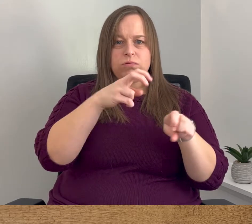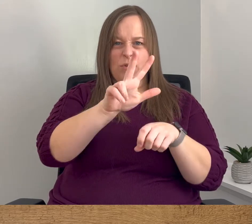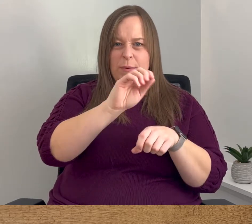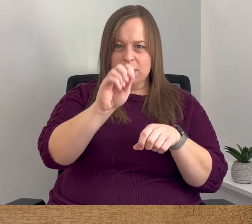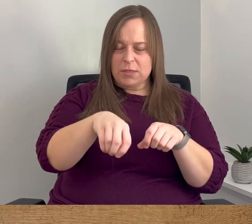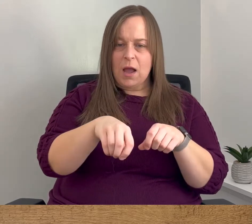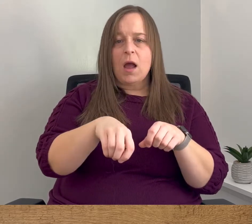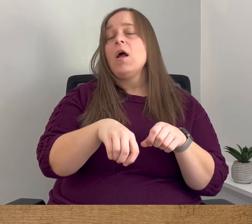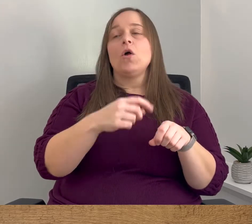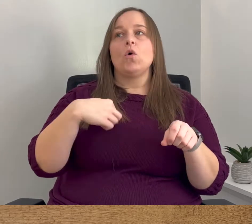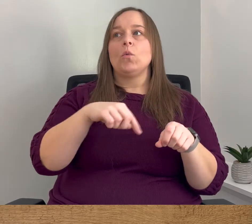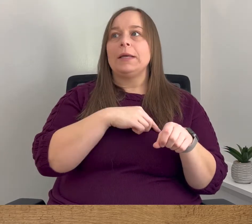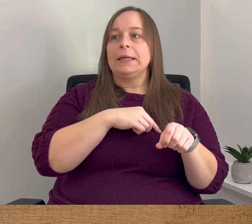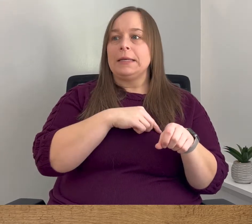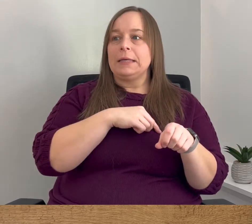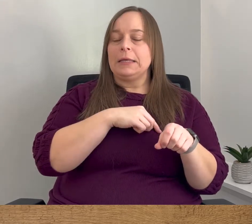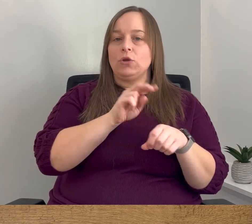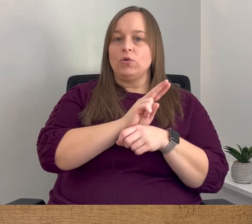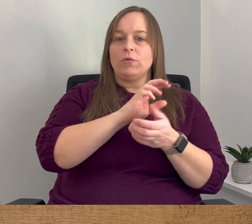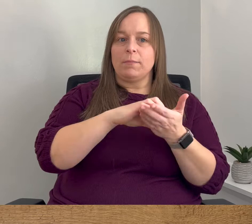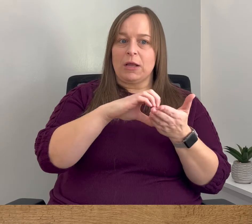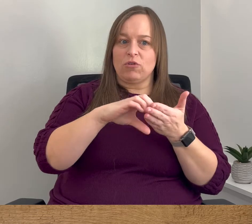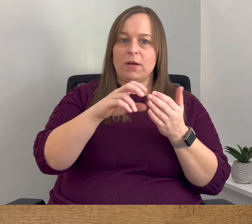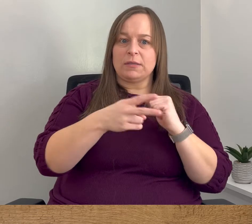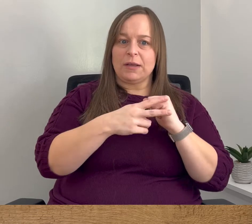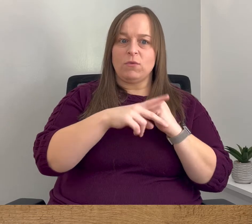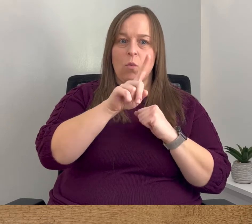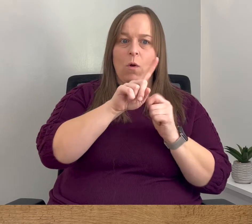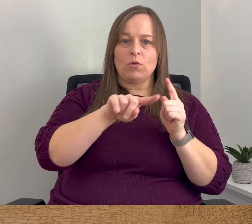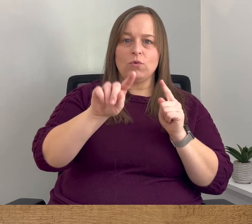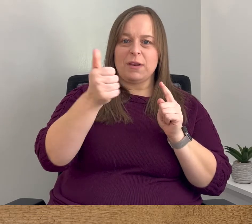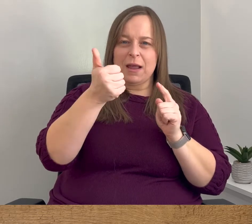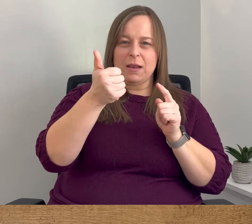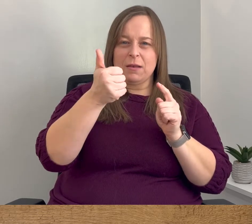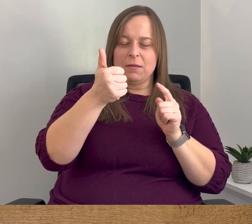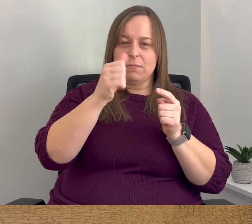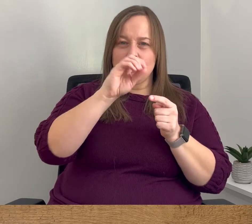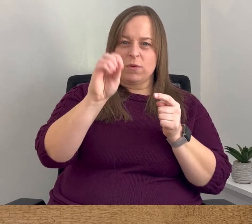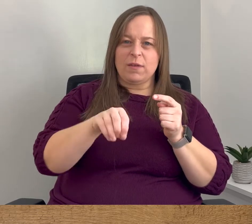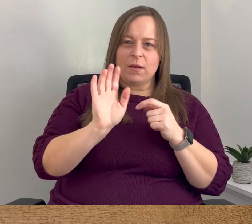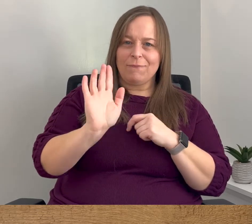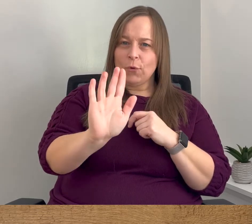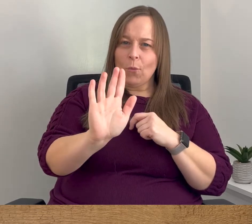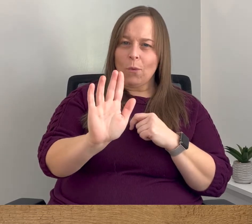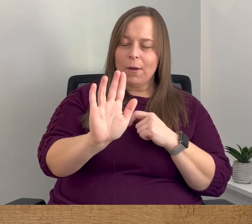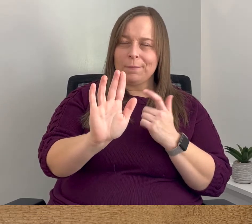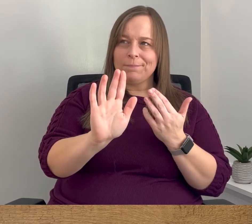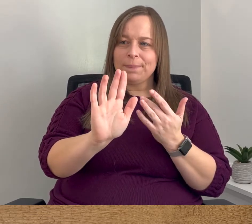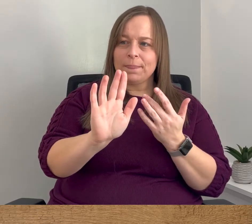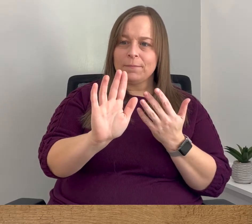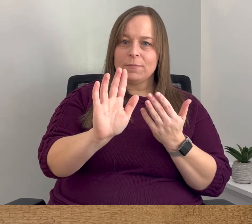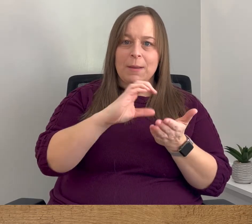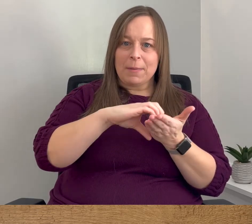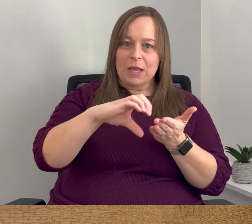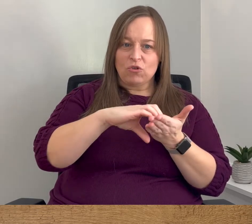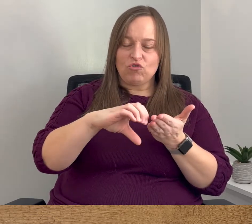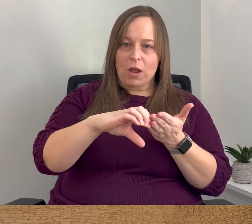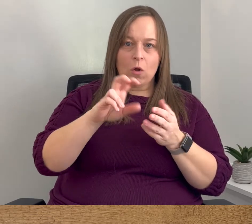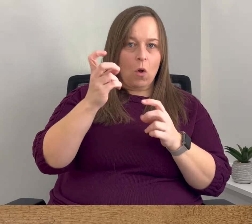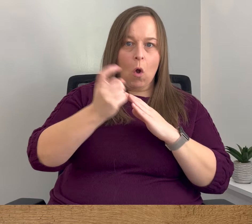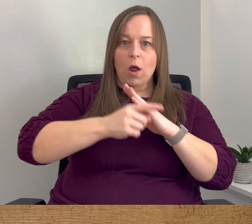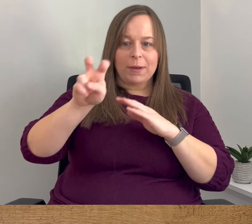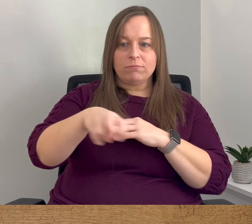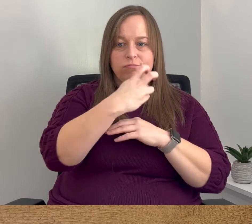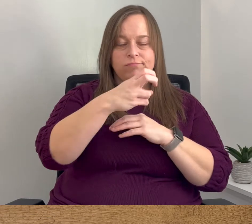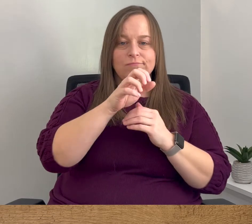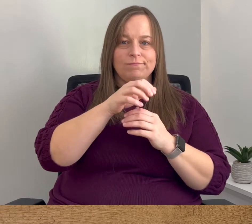you're allowed to put in 3%. We use paycheck savings. It's 1 to 10% of your